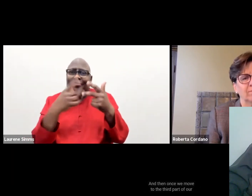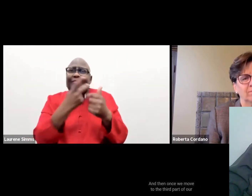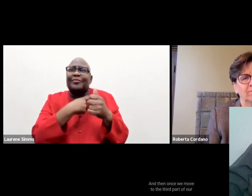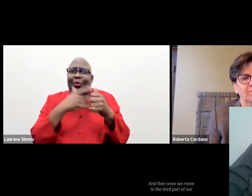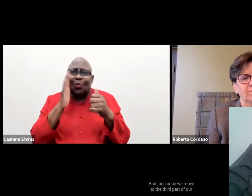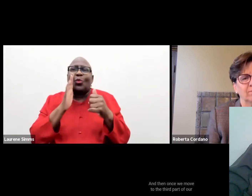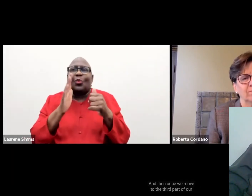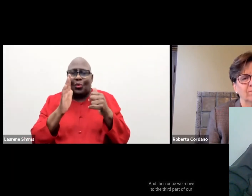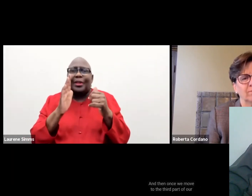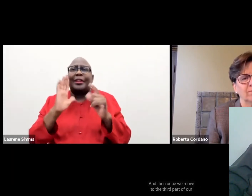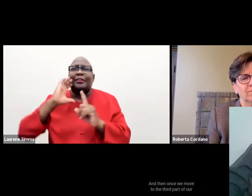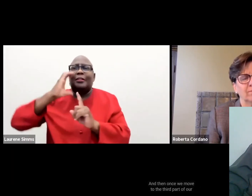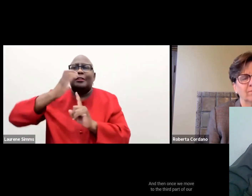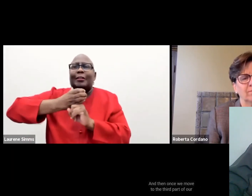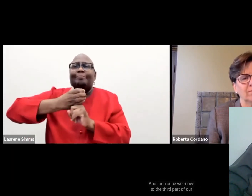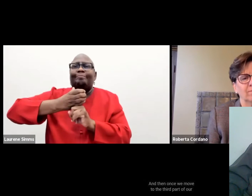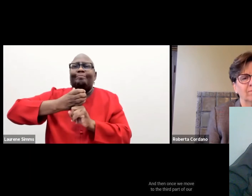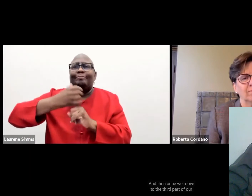And third,